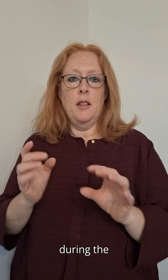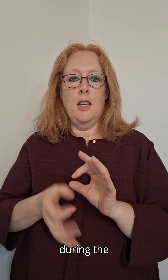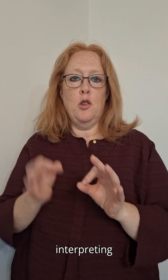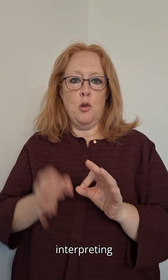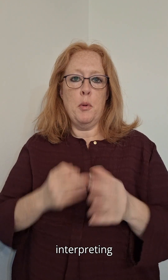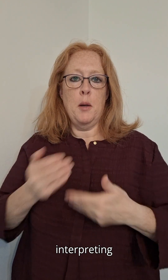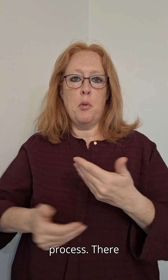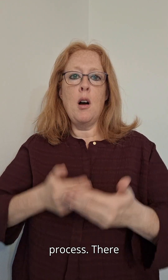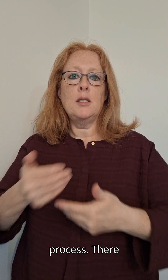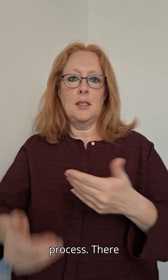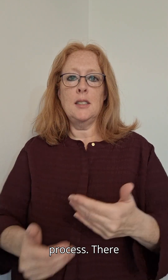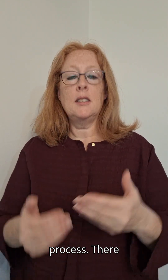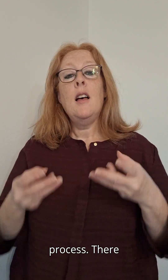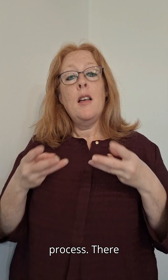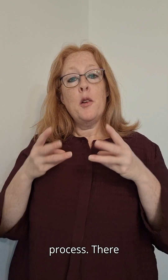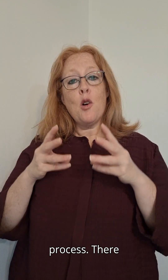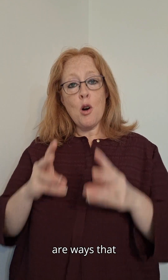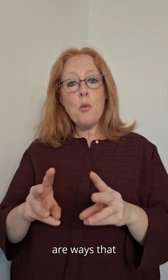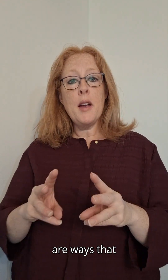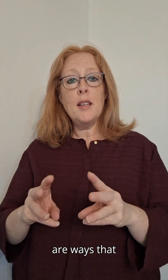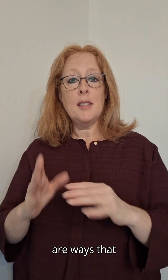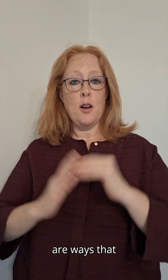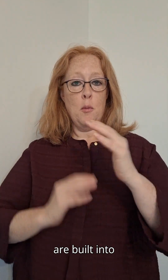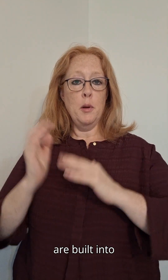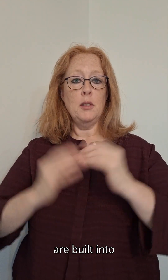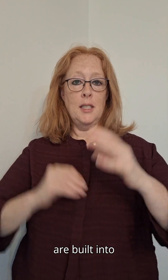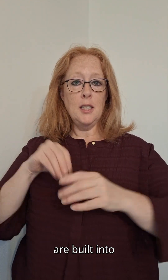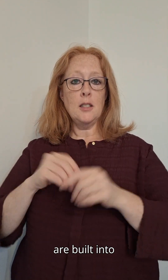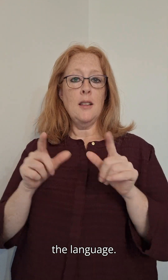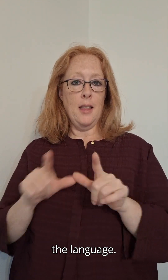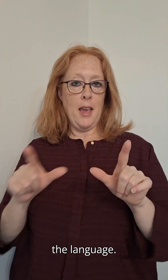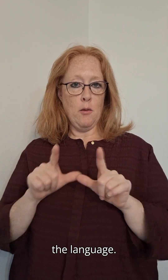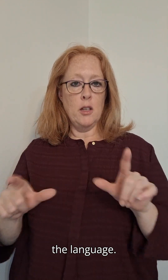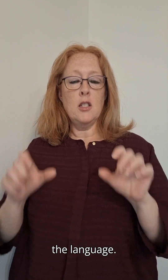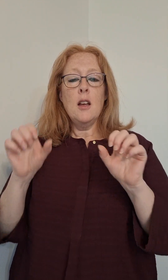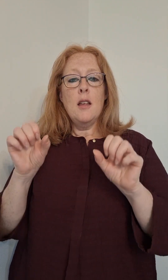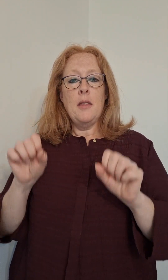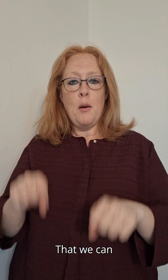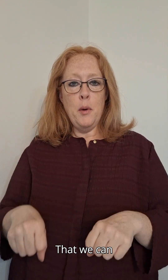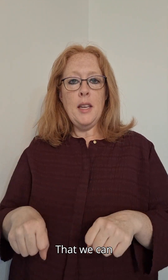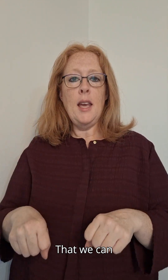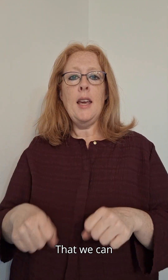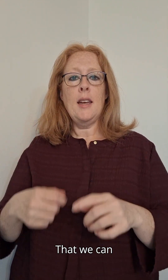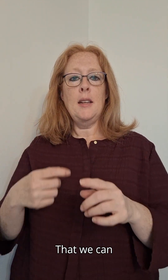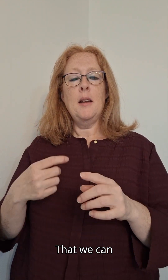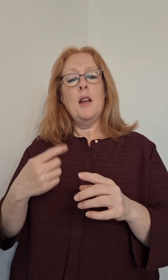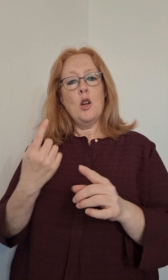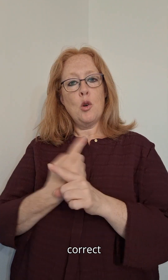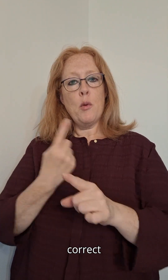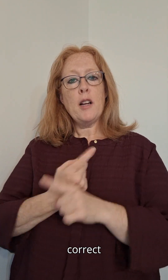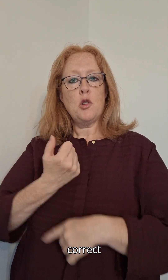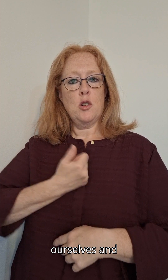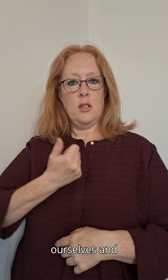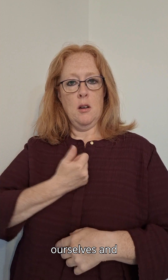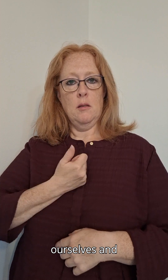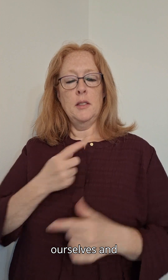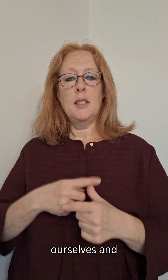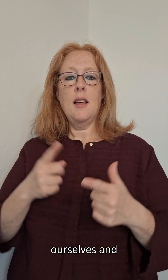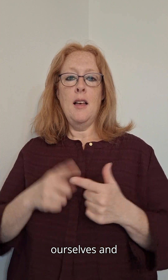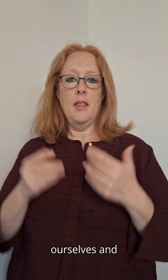the interpreting process. There are ways that are built into the language that we can correct ourselves and then